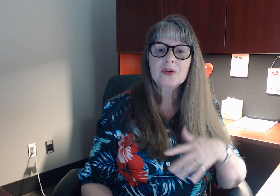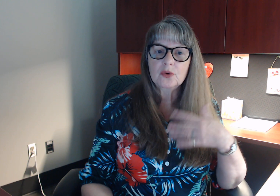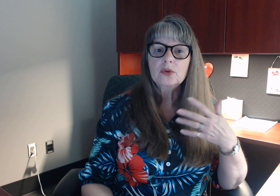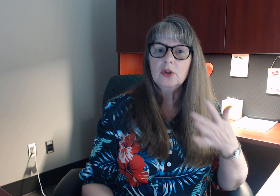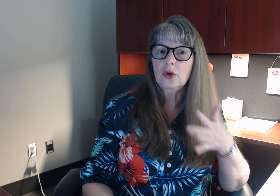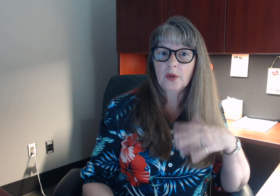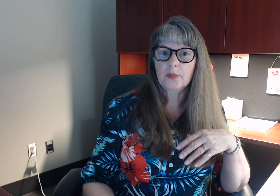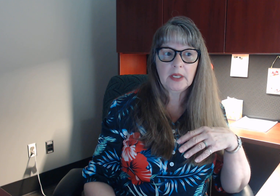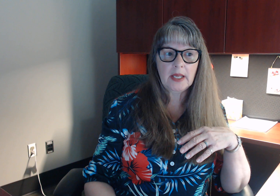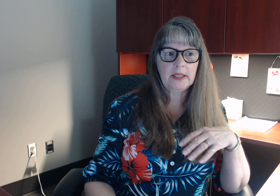then they really like it.